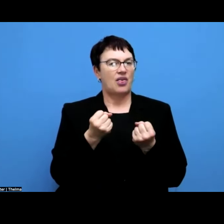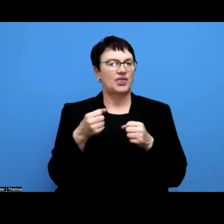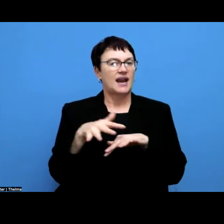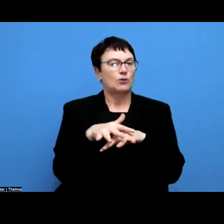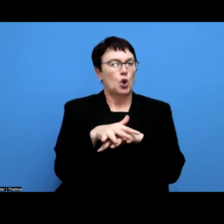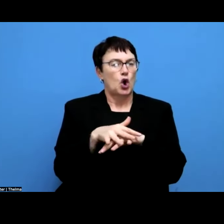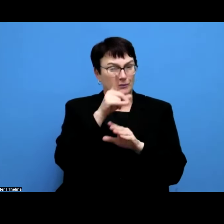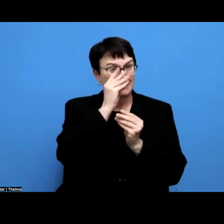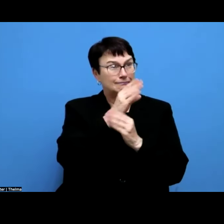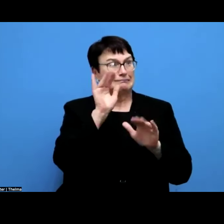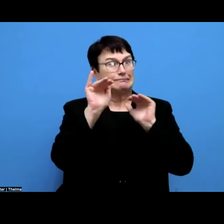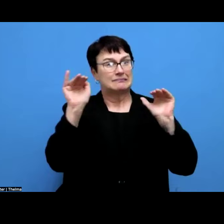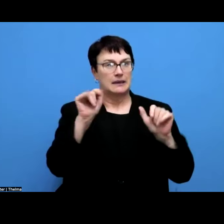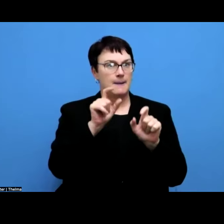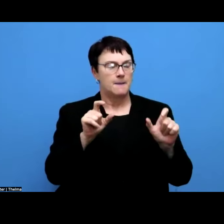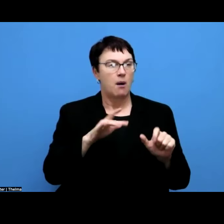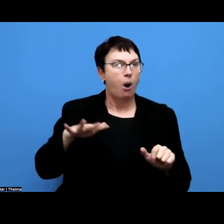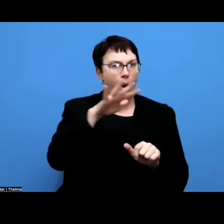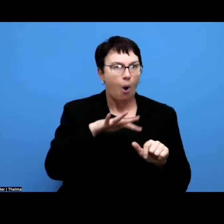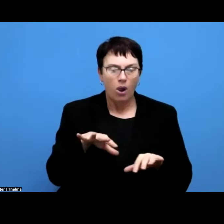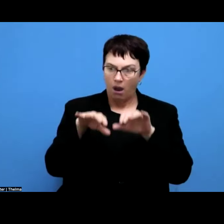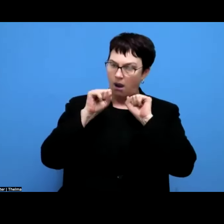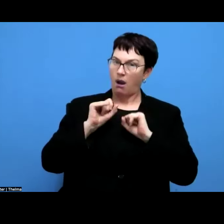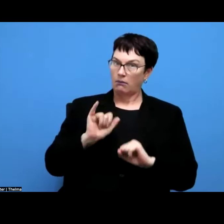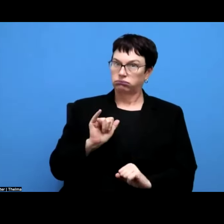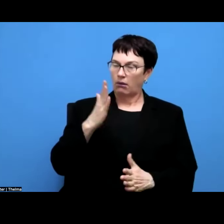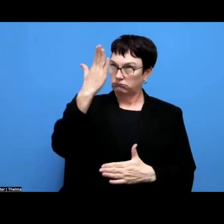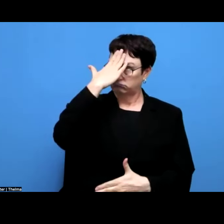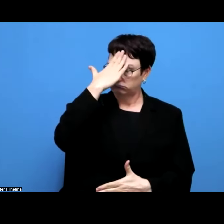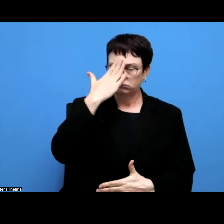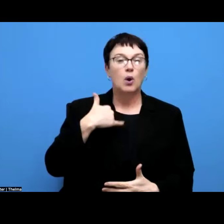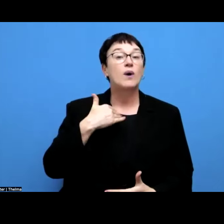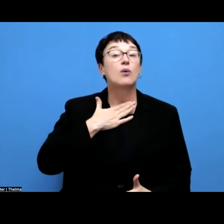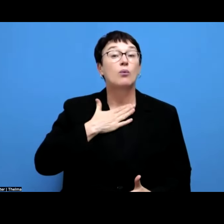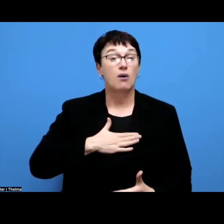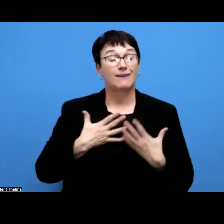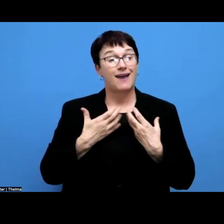that health systems serve everyone, including persons with disabilities. Thank you.